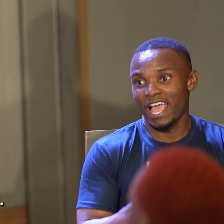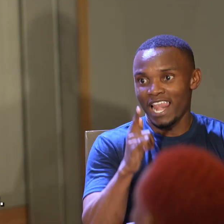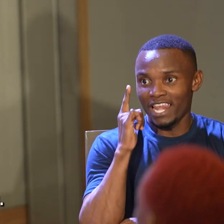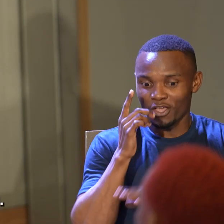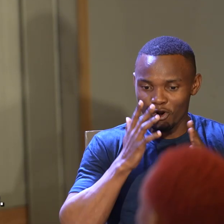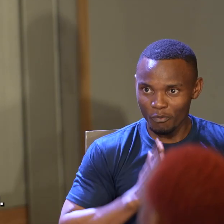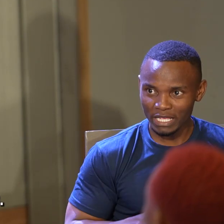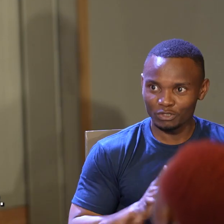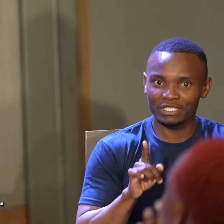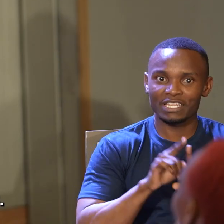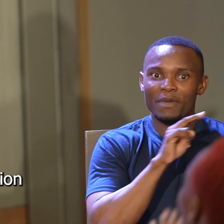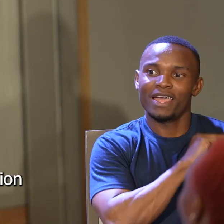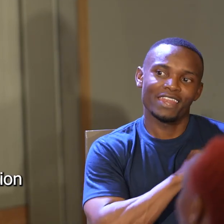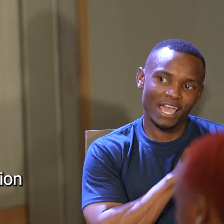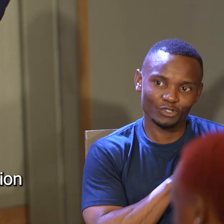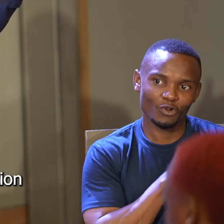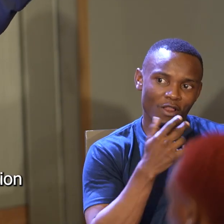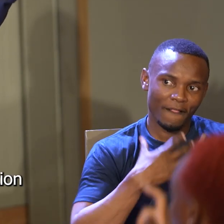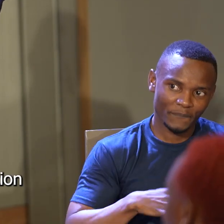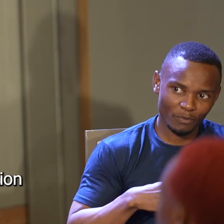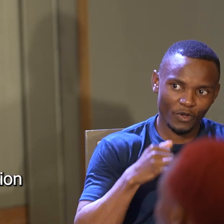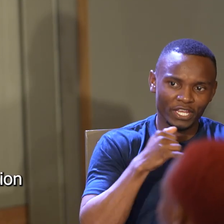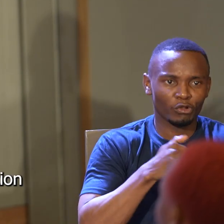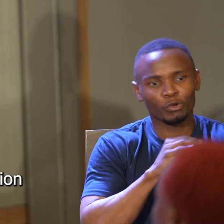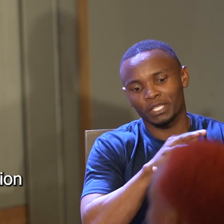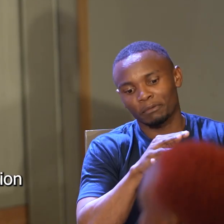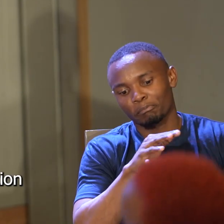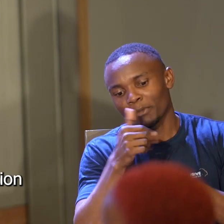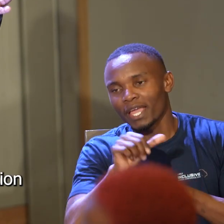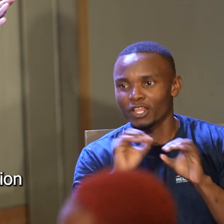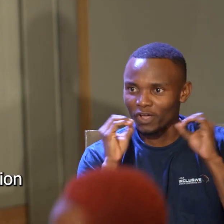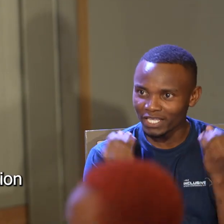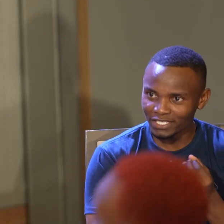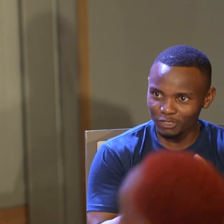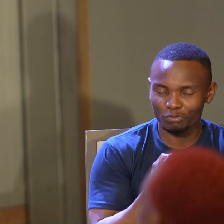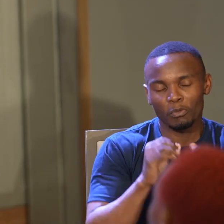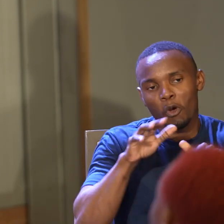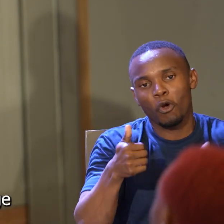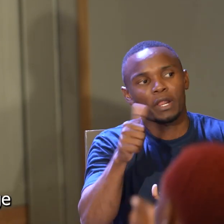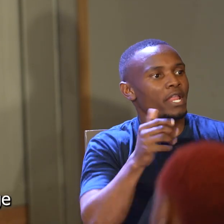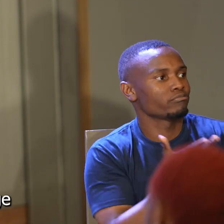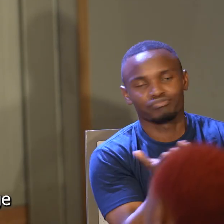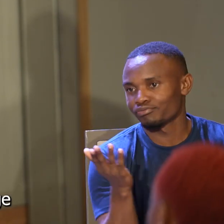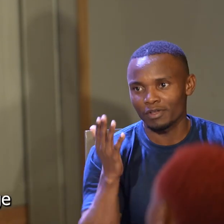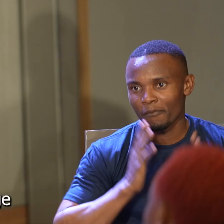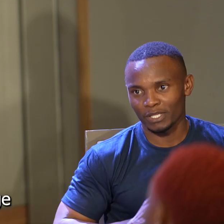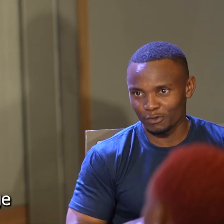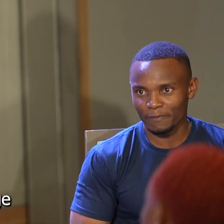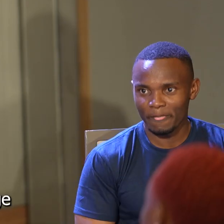persons or natural persons. That means including an organization or anybody. And